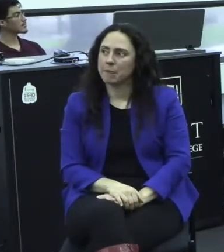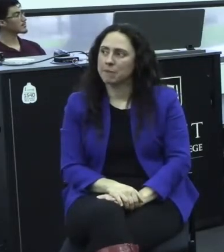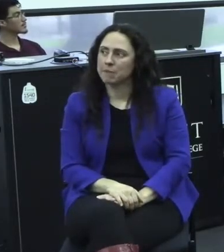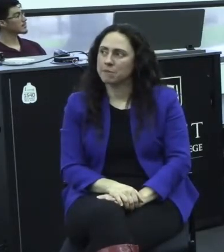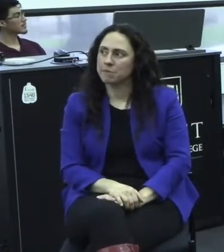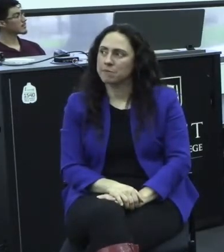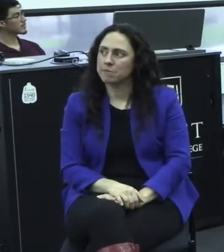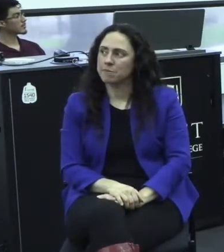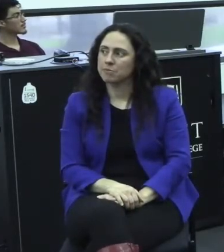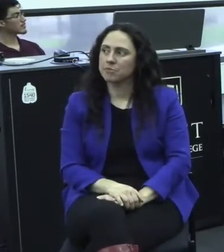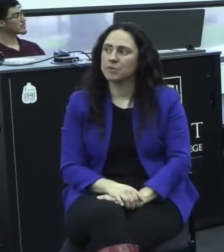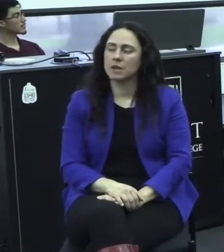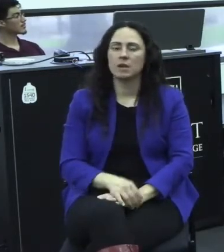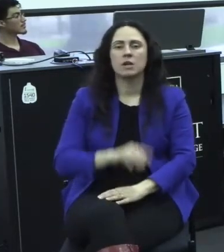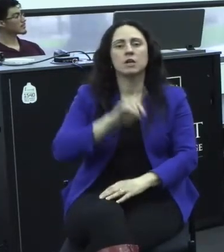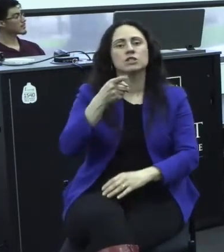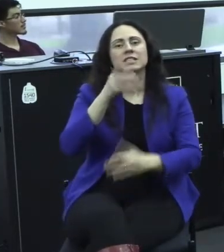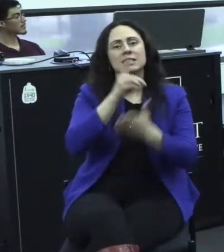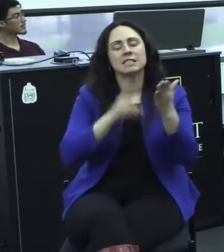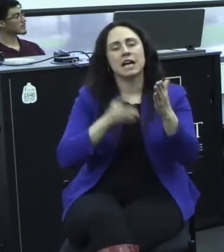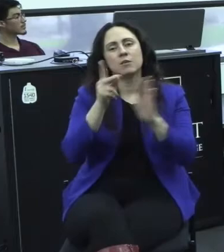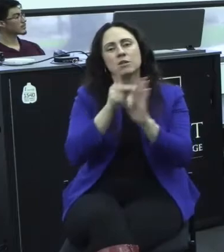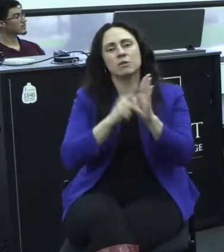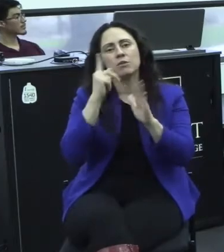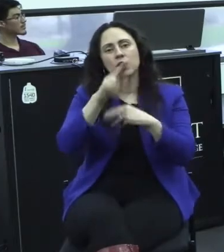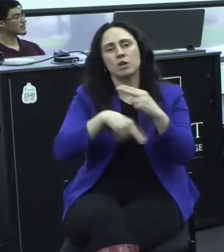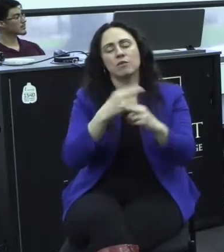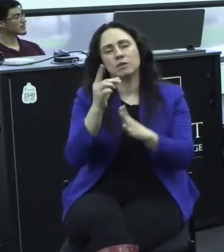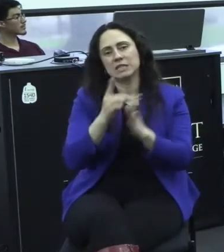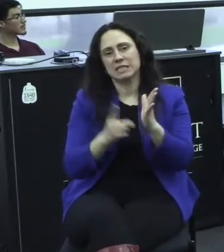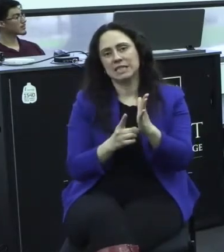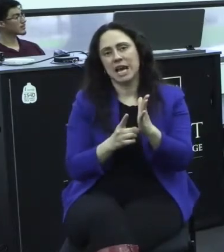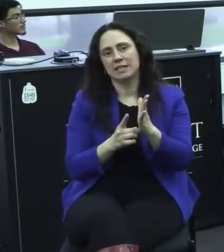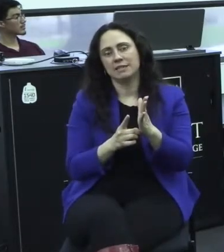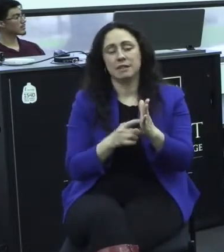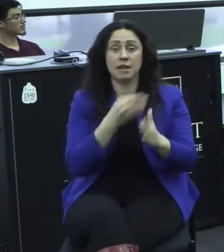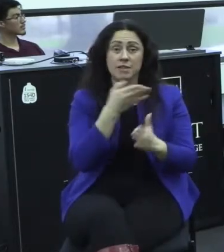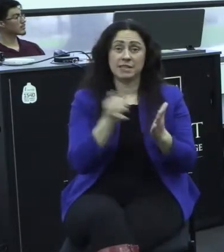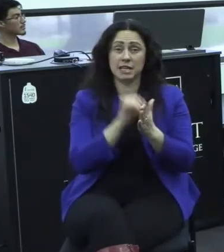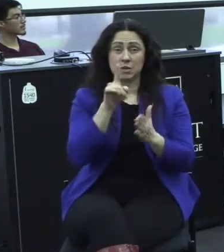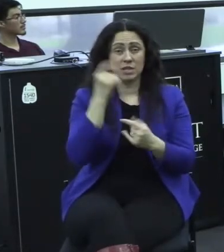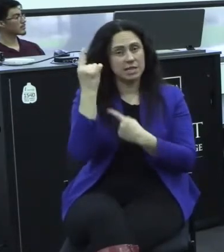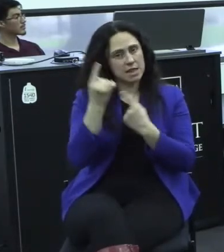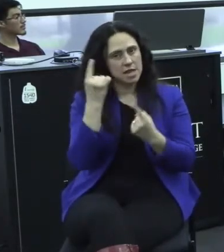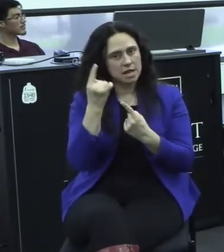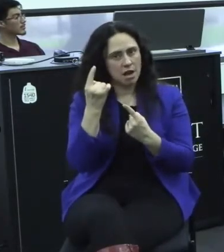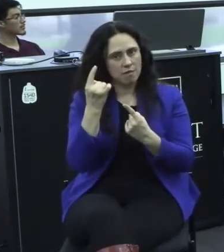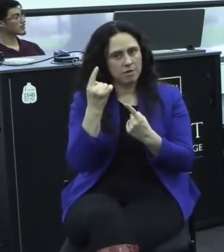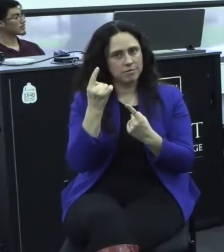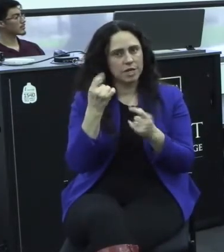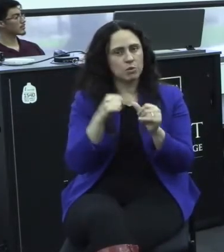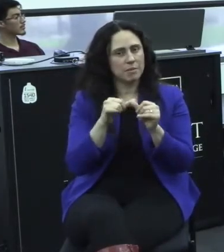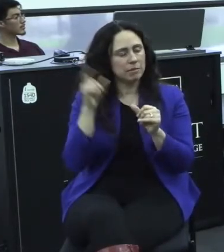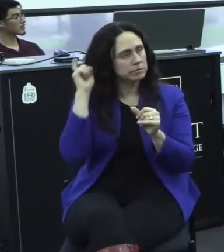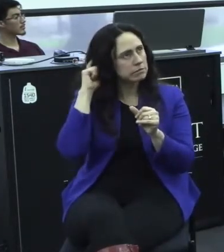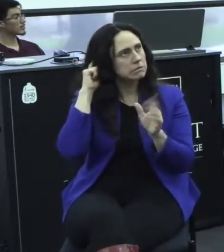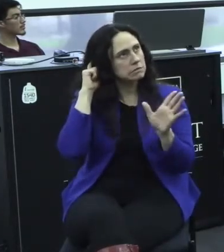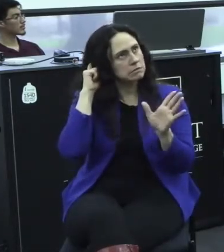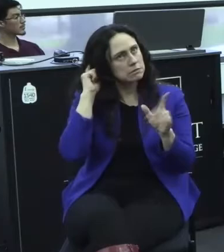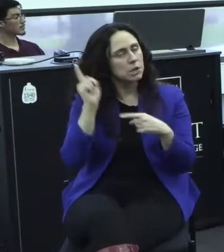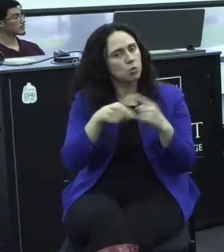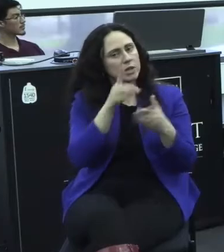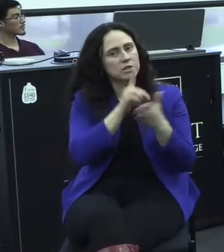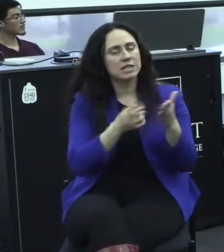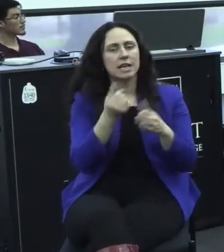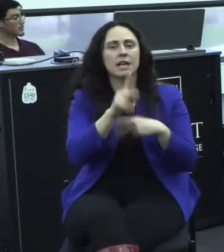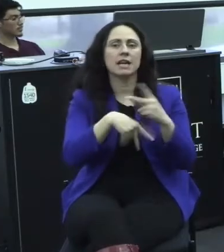These are just some design principles for universal design. So those are things that you need to think out, that is in the back of your head whenever you're designing any kind of